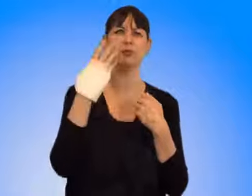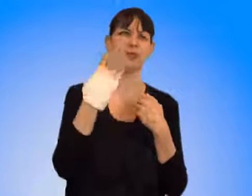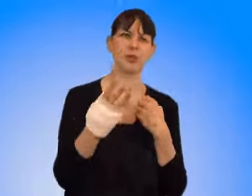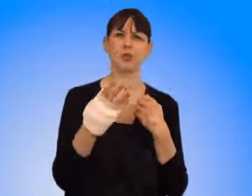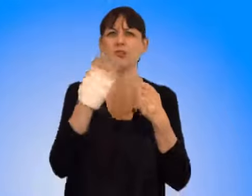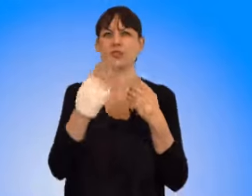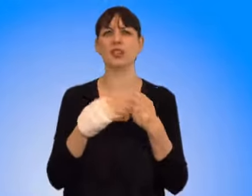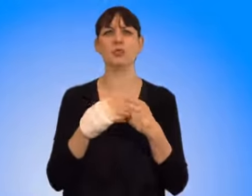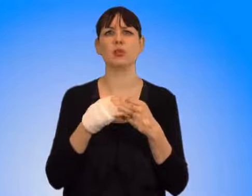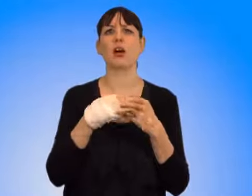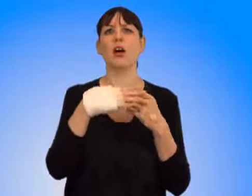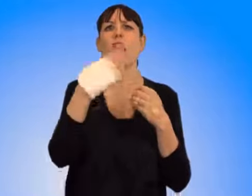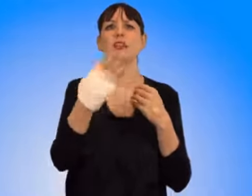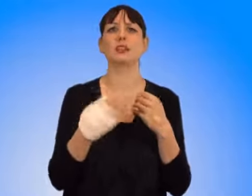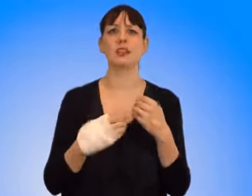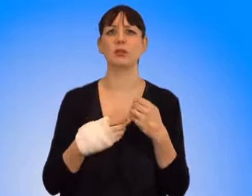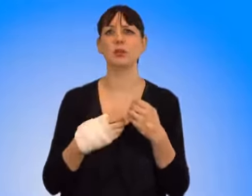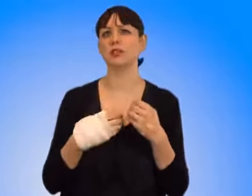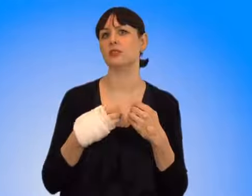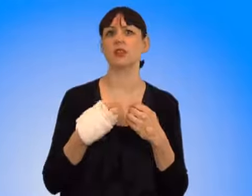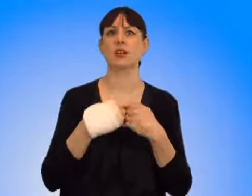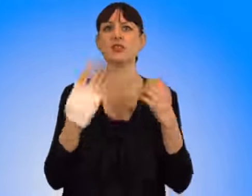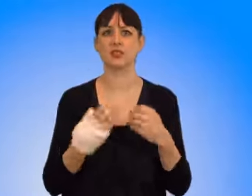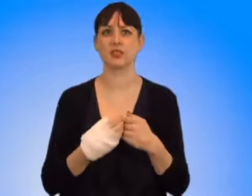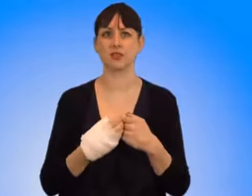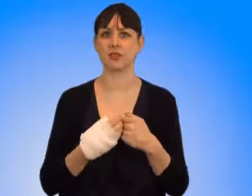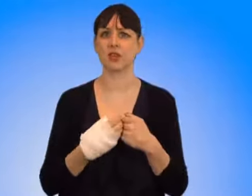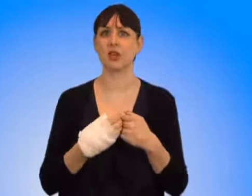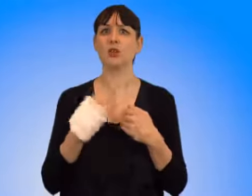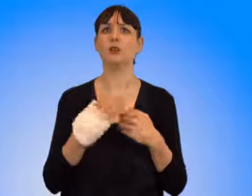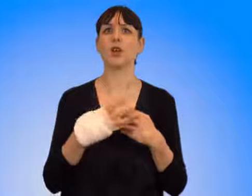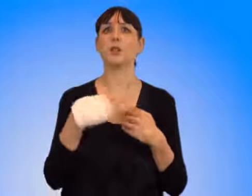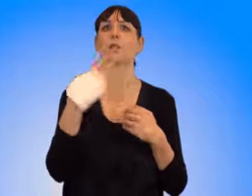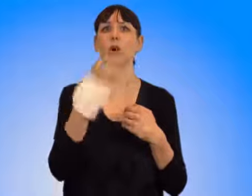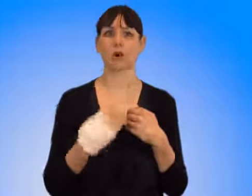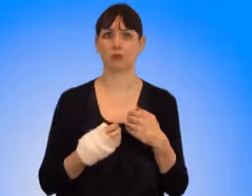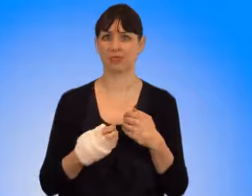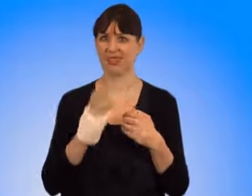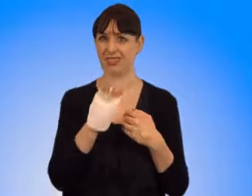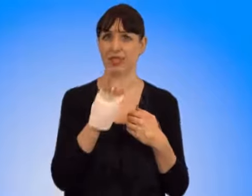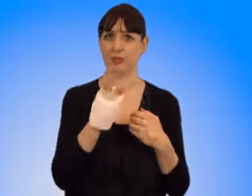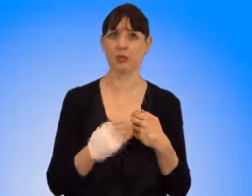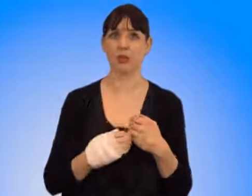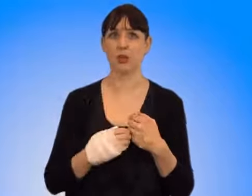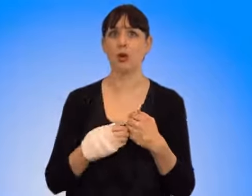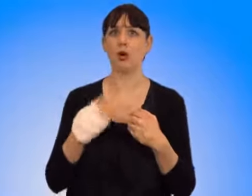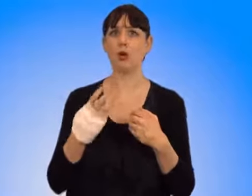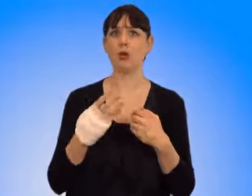you damage your skin with hot liquid or a hot surface, you've got to burn, the noun.